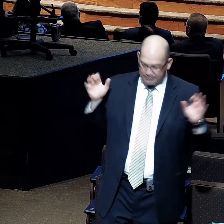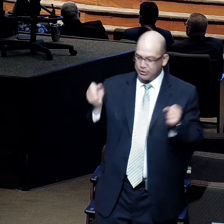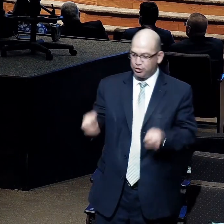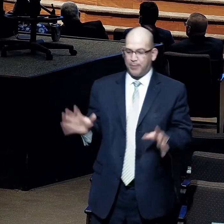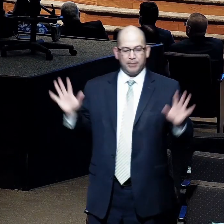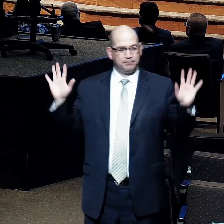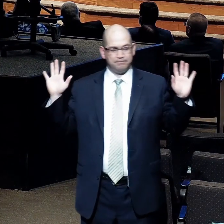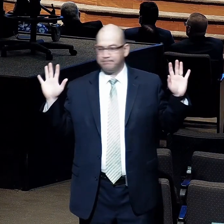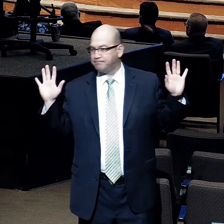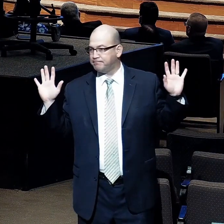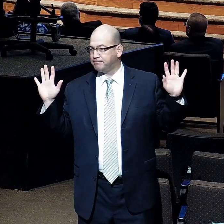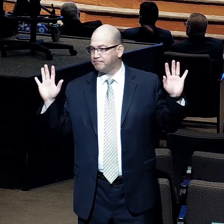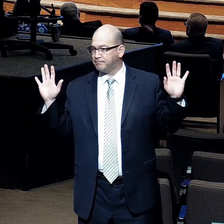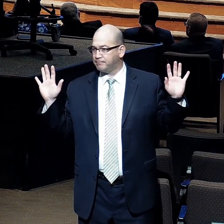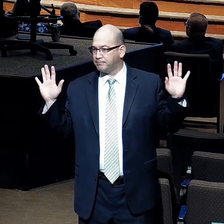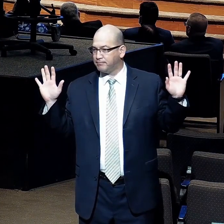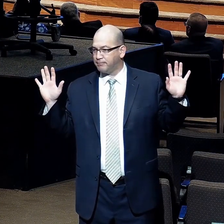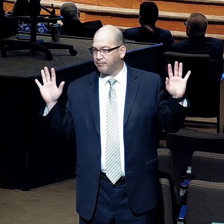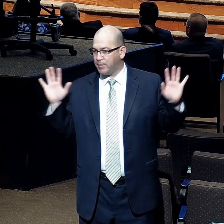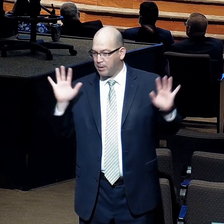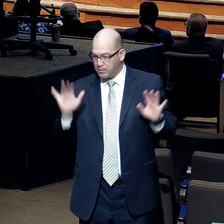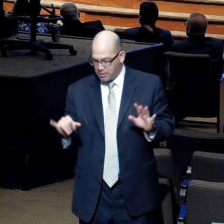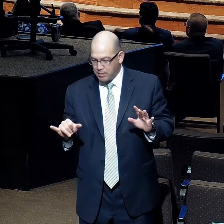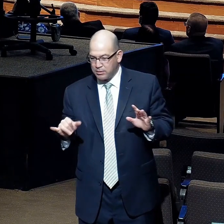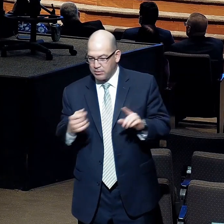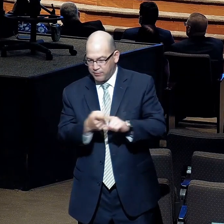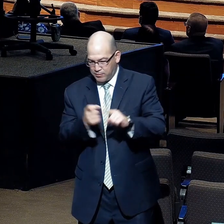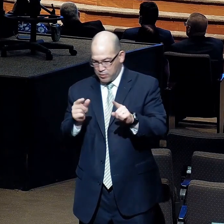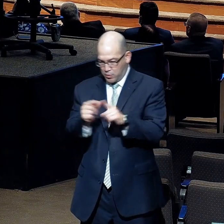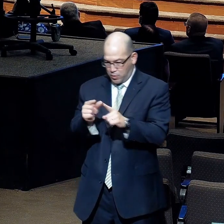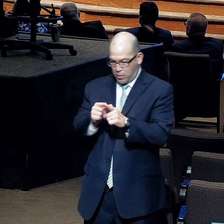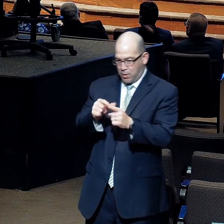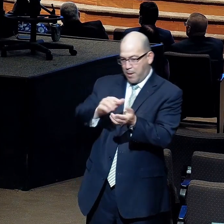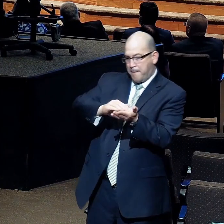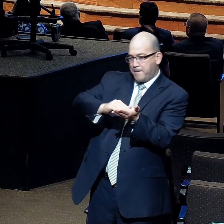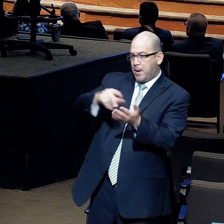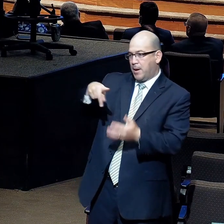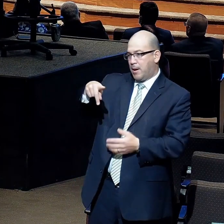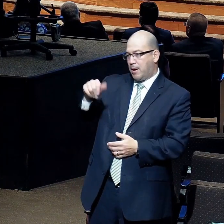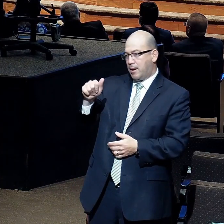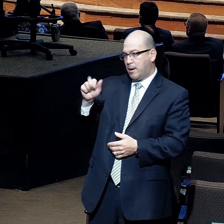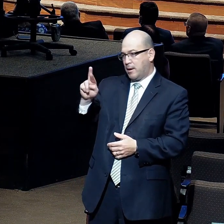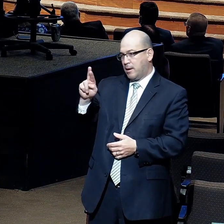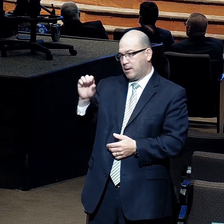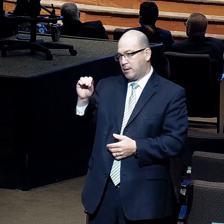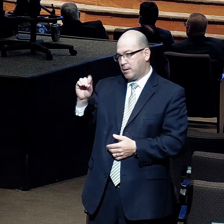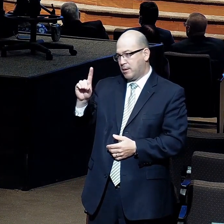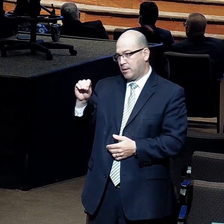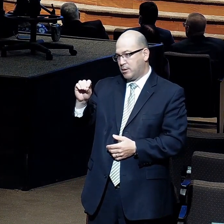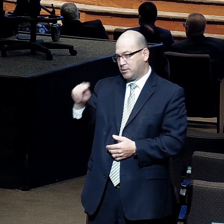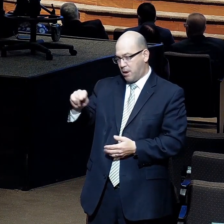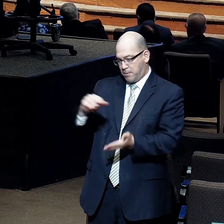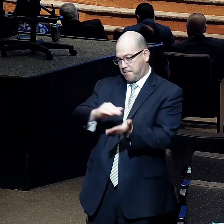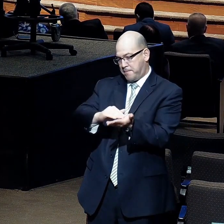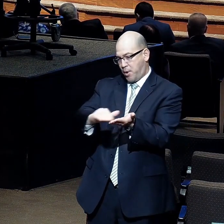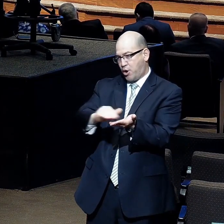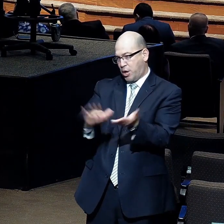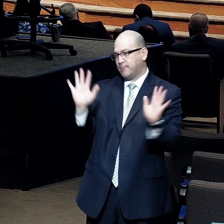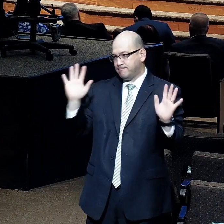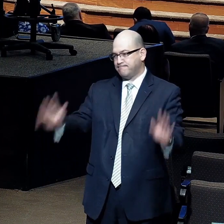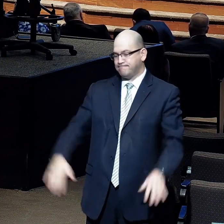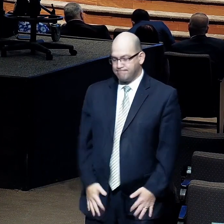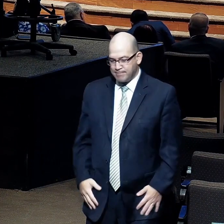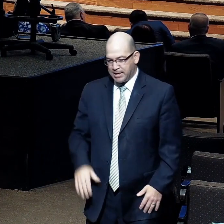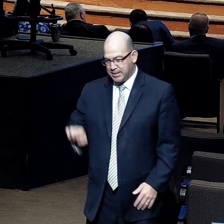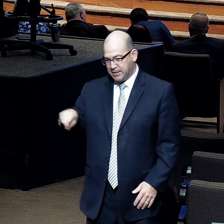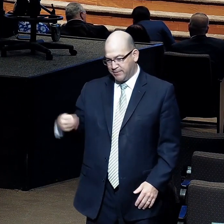Perdonare is also the source of our English word pardon. Now turn in your Bibles to the book of Ephesians. Ephesians chapter